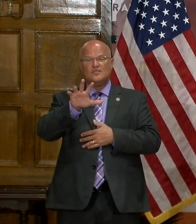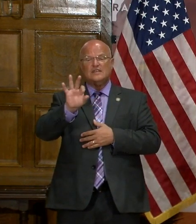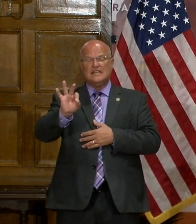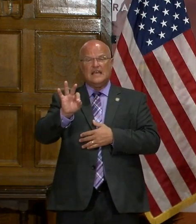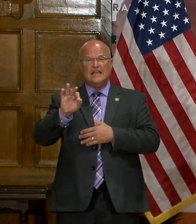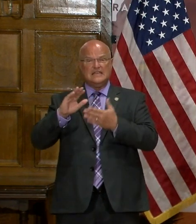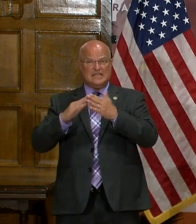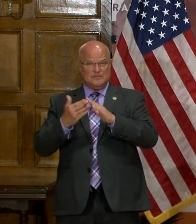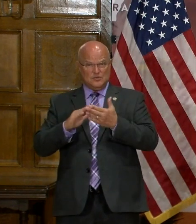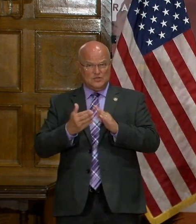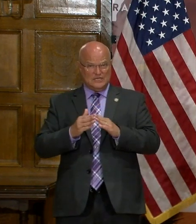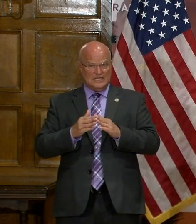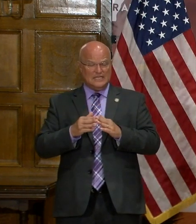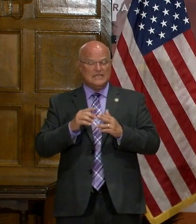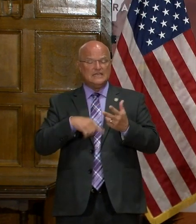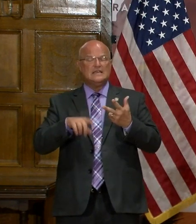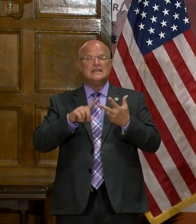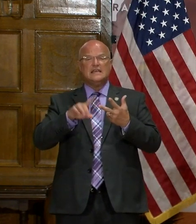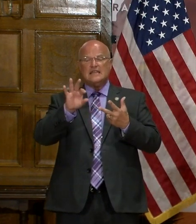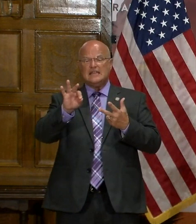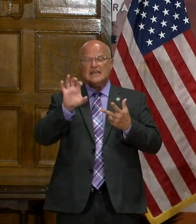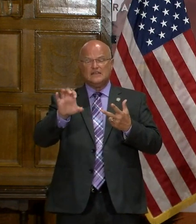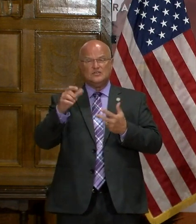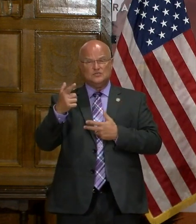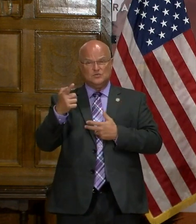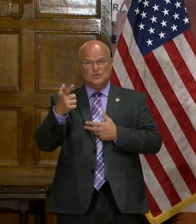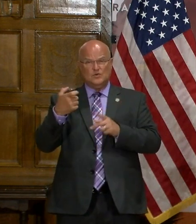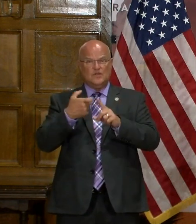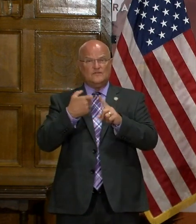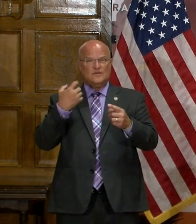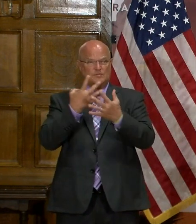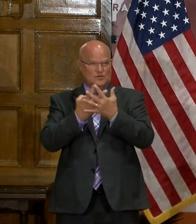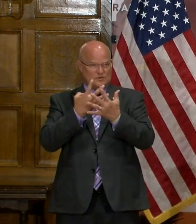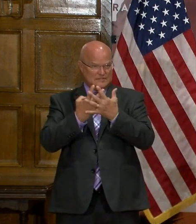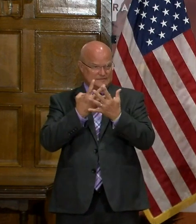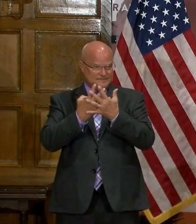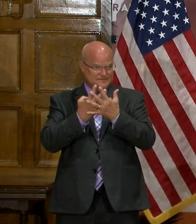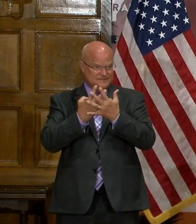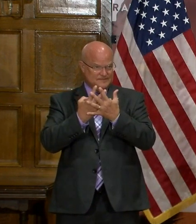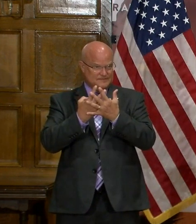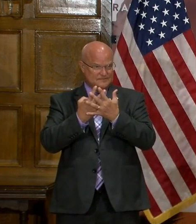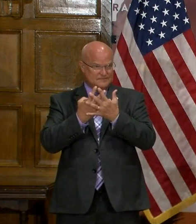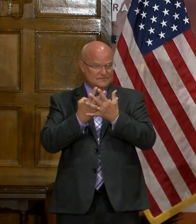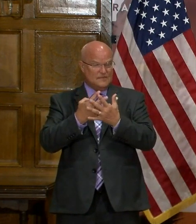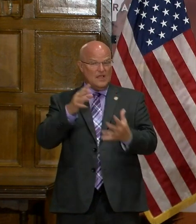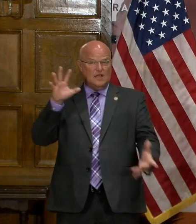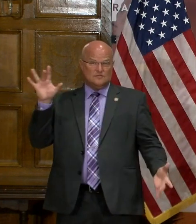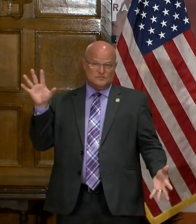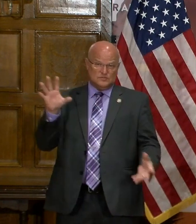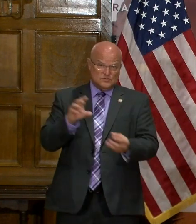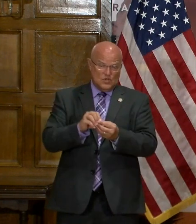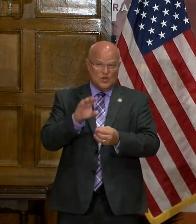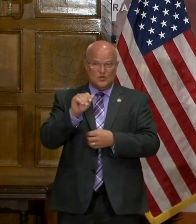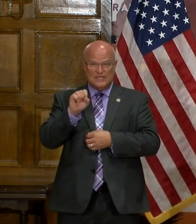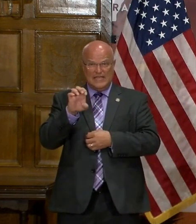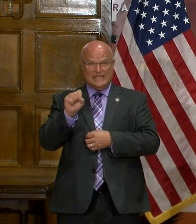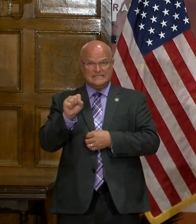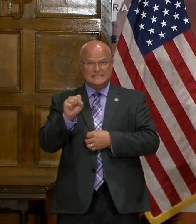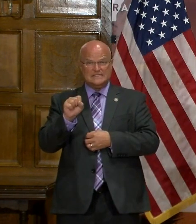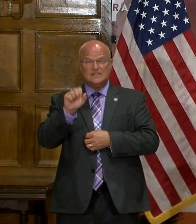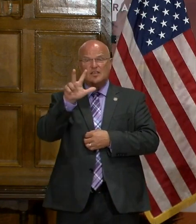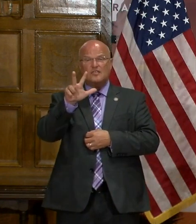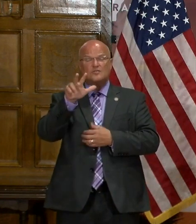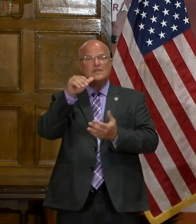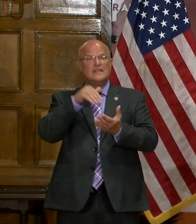5,939 from the communities, and 921 from correctional facilities. Our total cases today